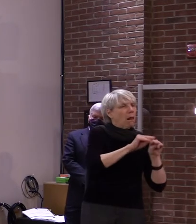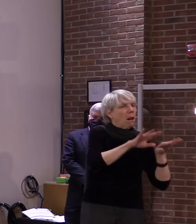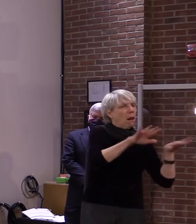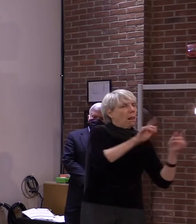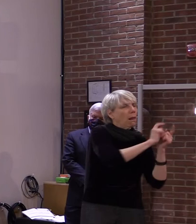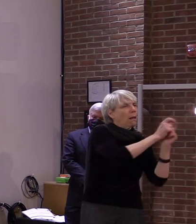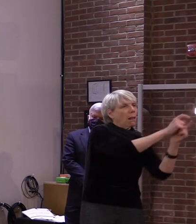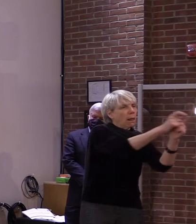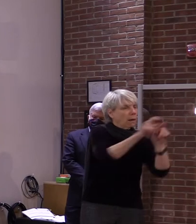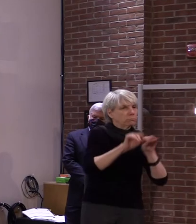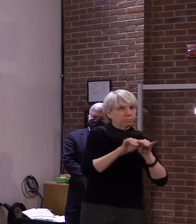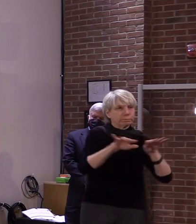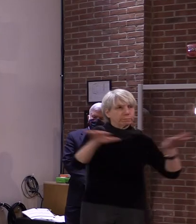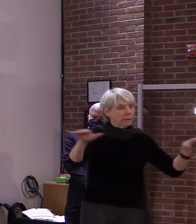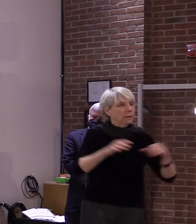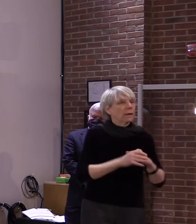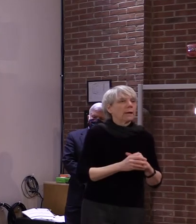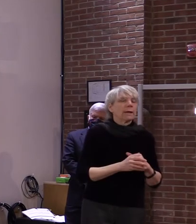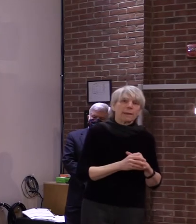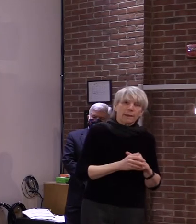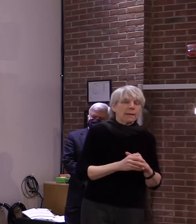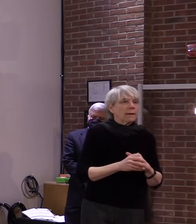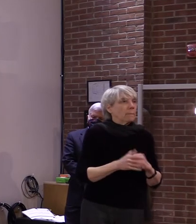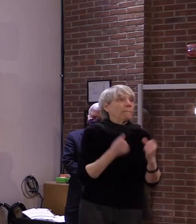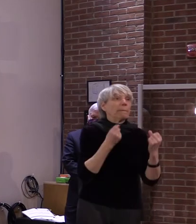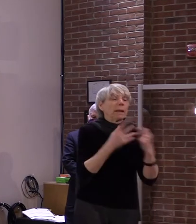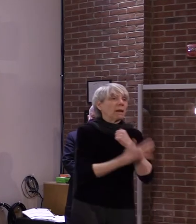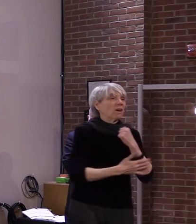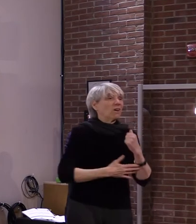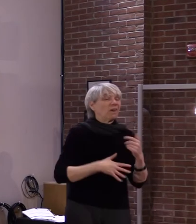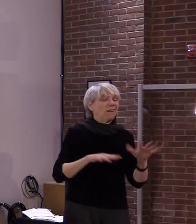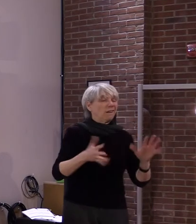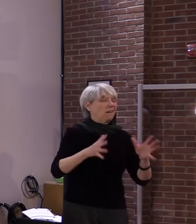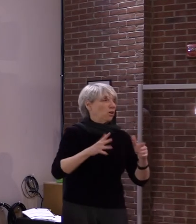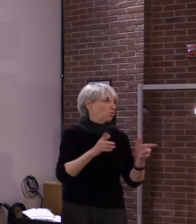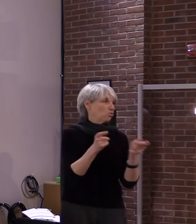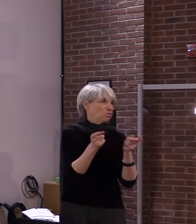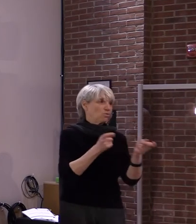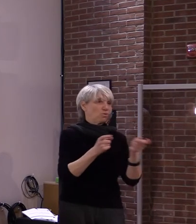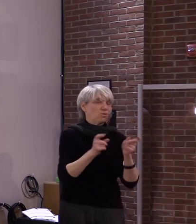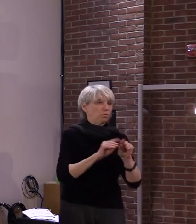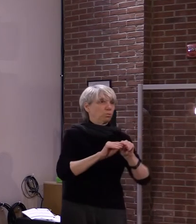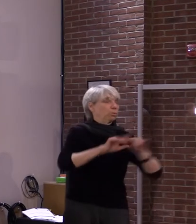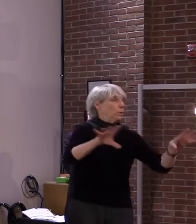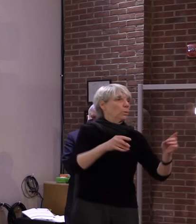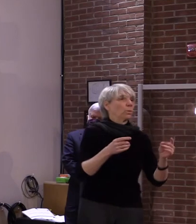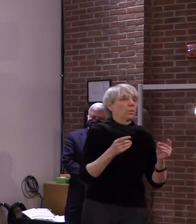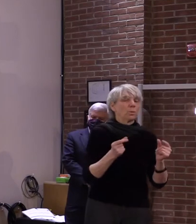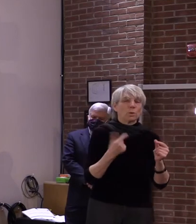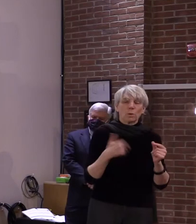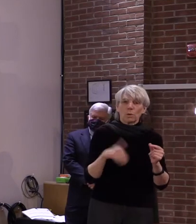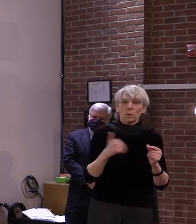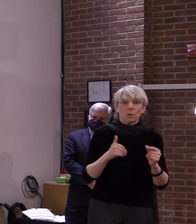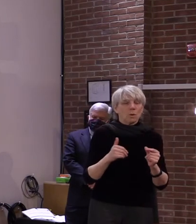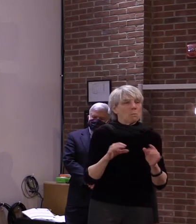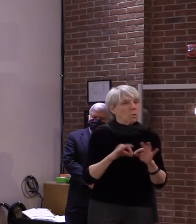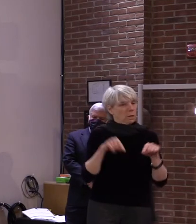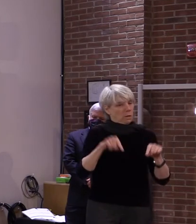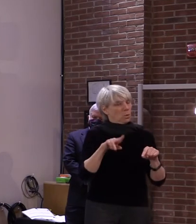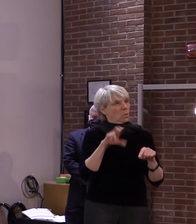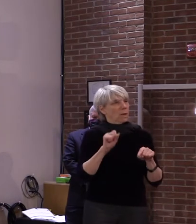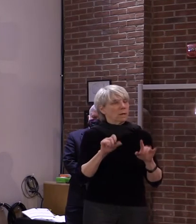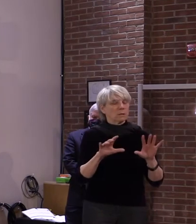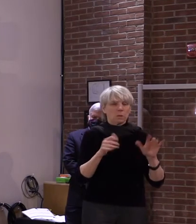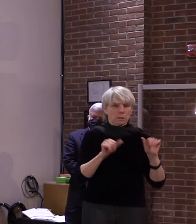so again getting the level of control down right now before any of the variants really take hold is